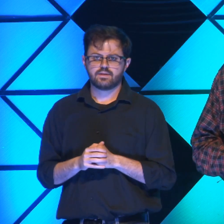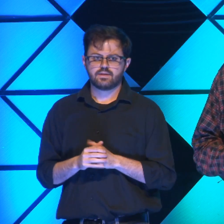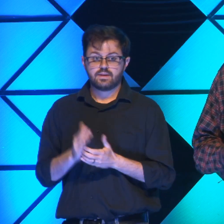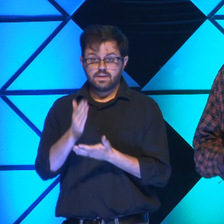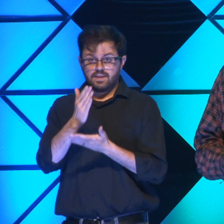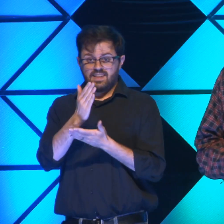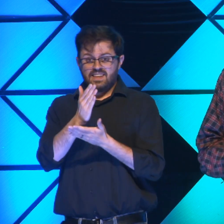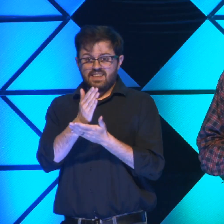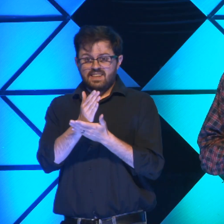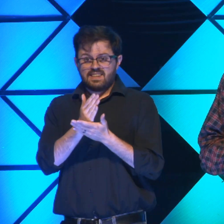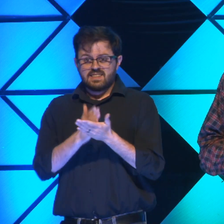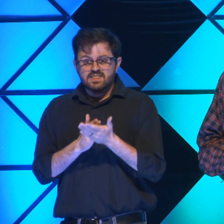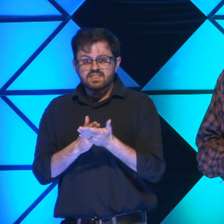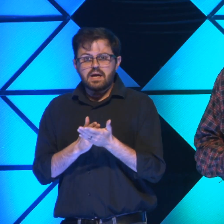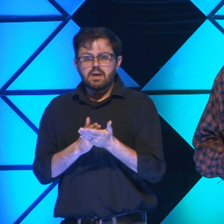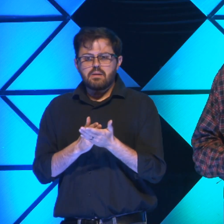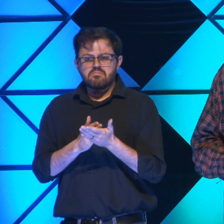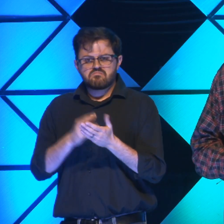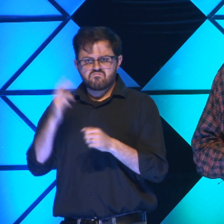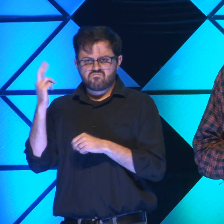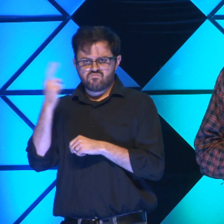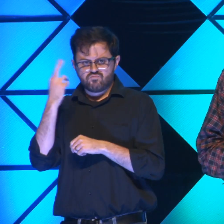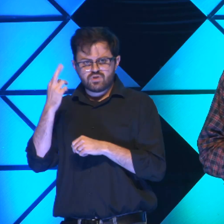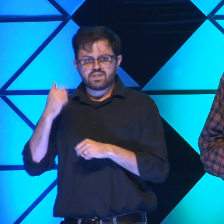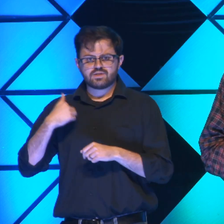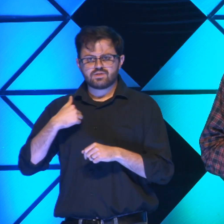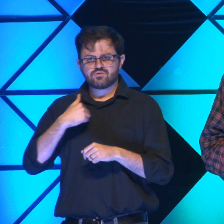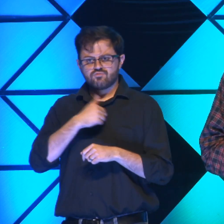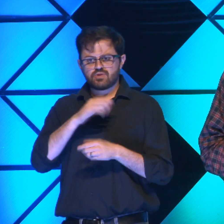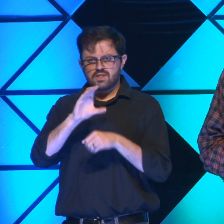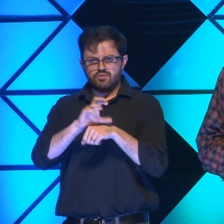has identified as unacceptables.